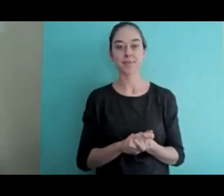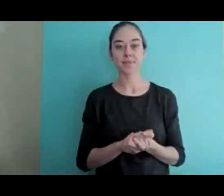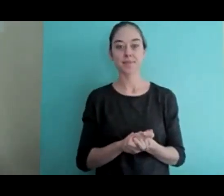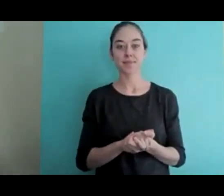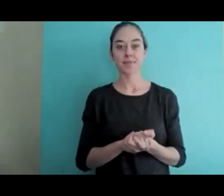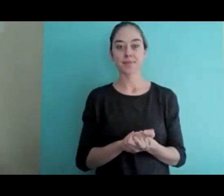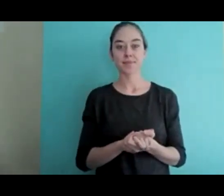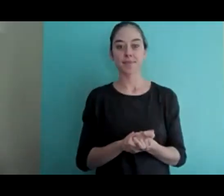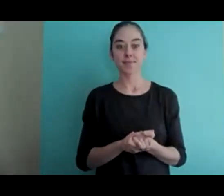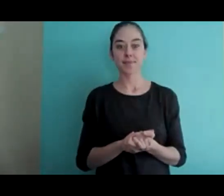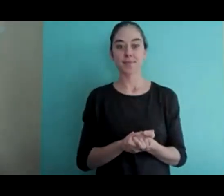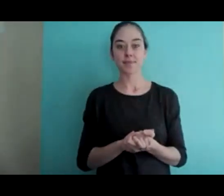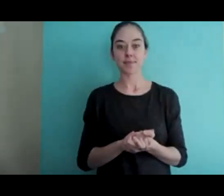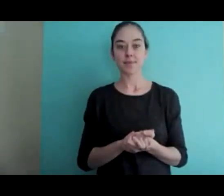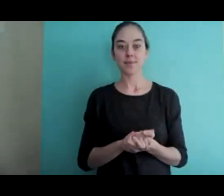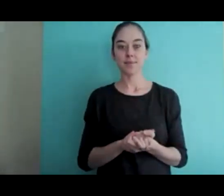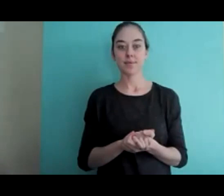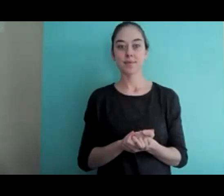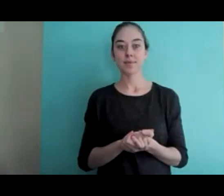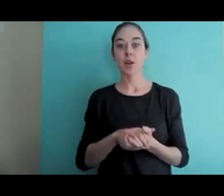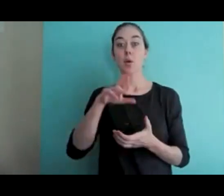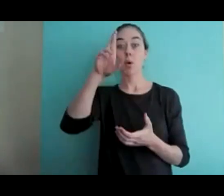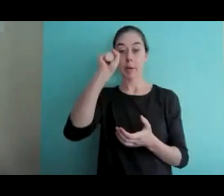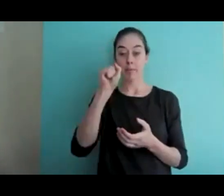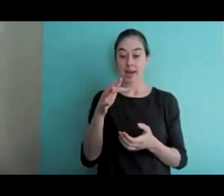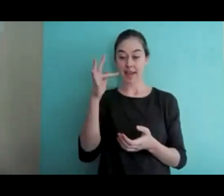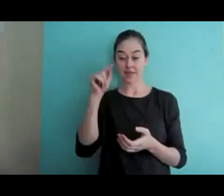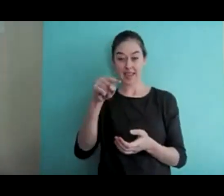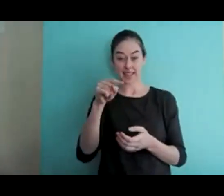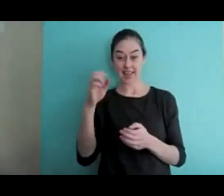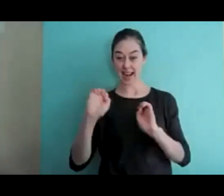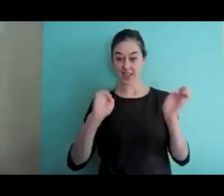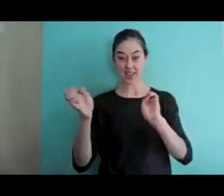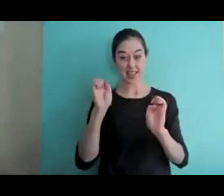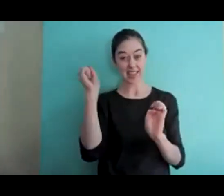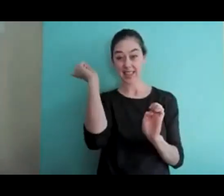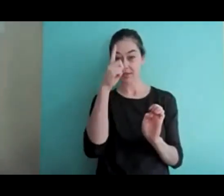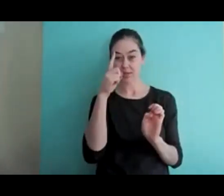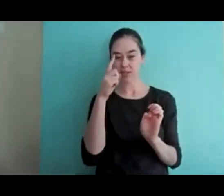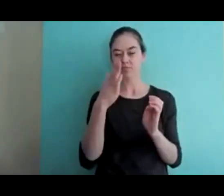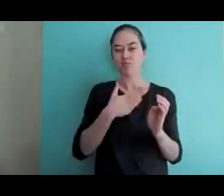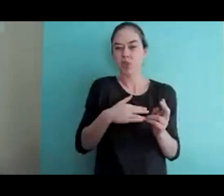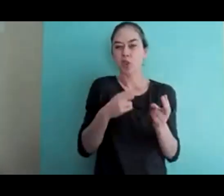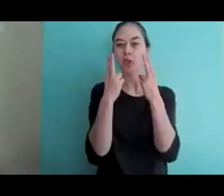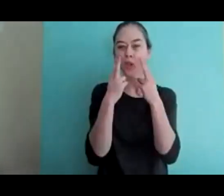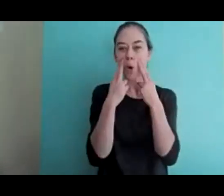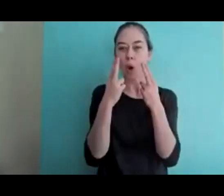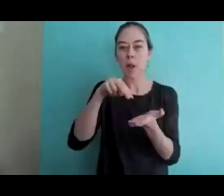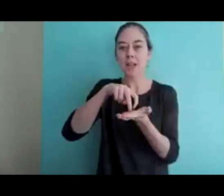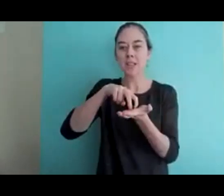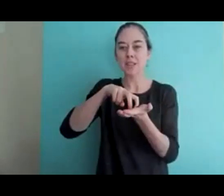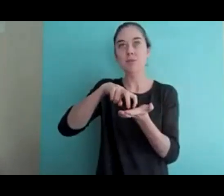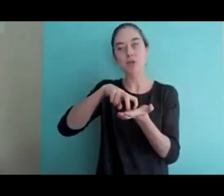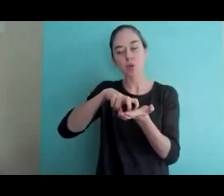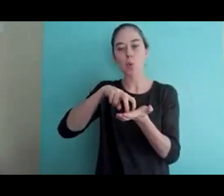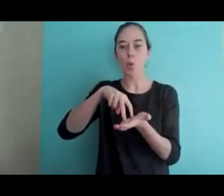raise. But remember, if that's too difficult, just do a normal squat. So you can